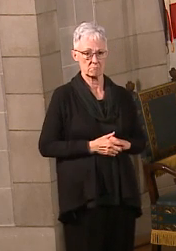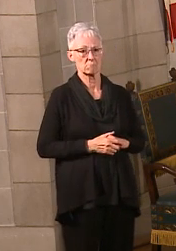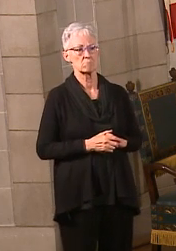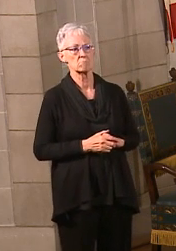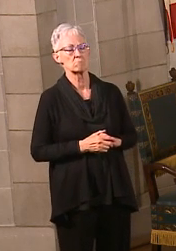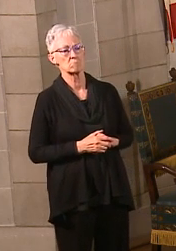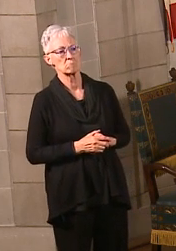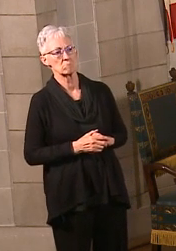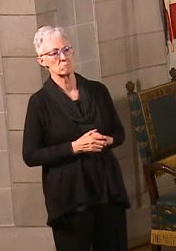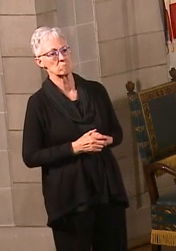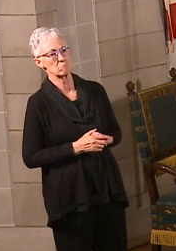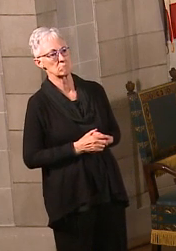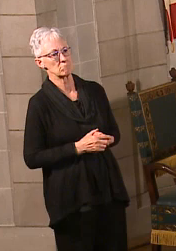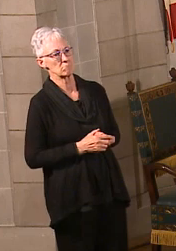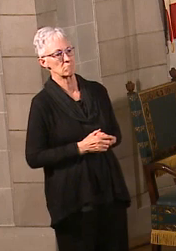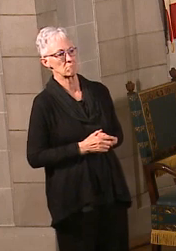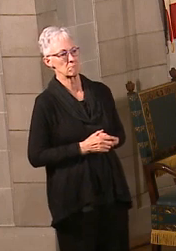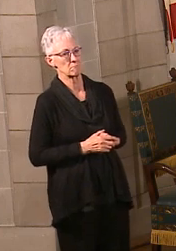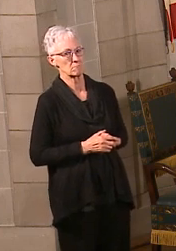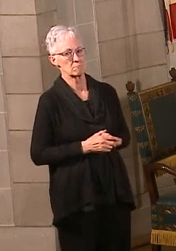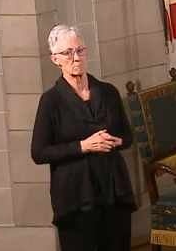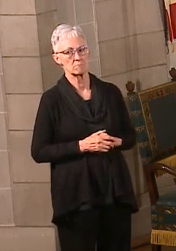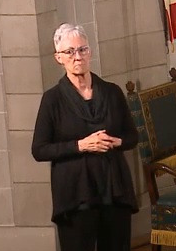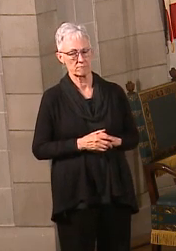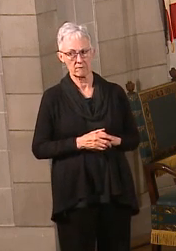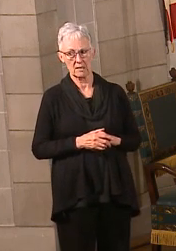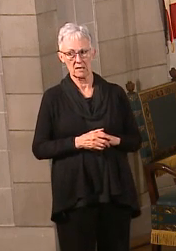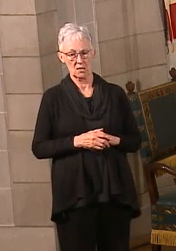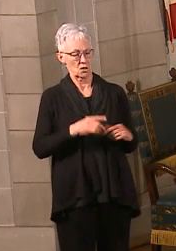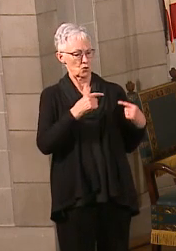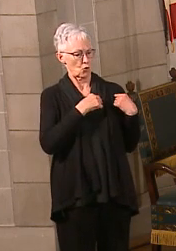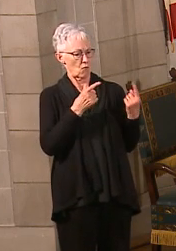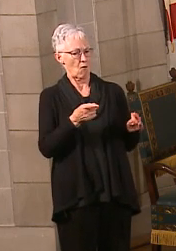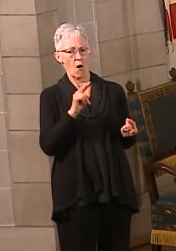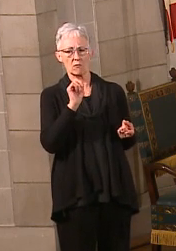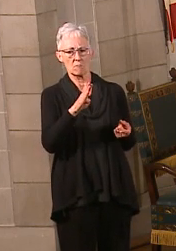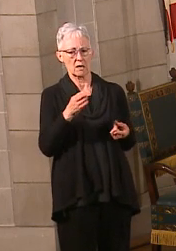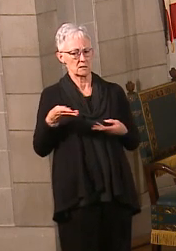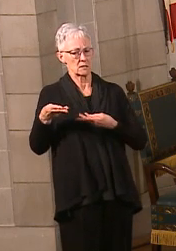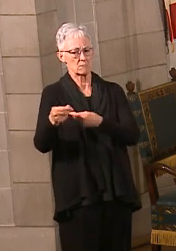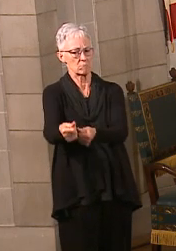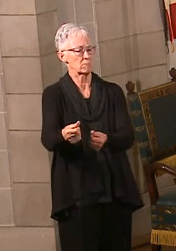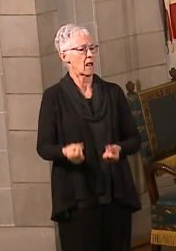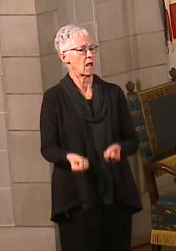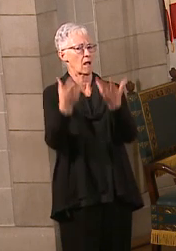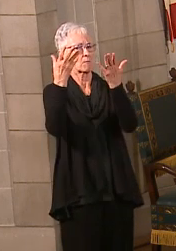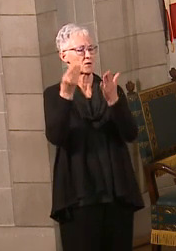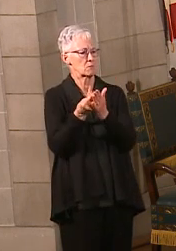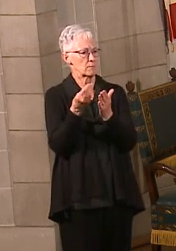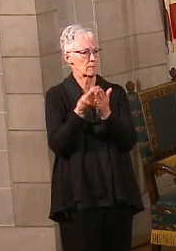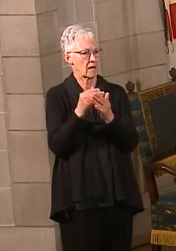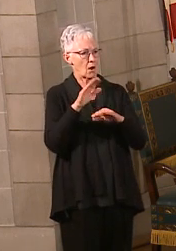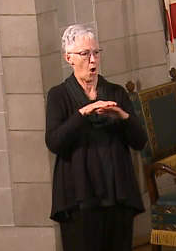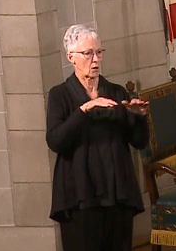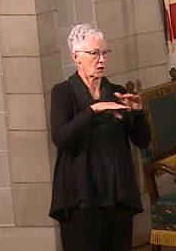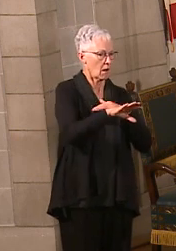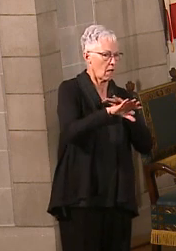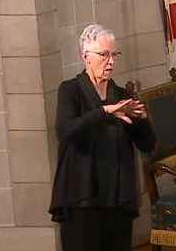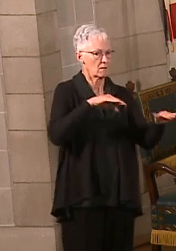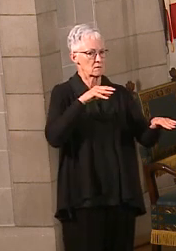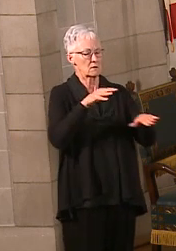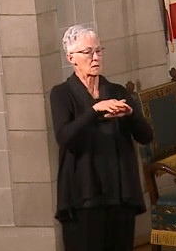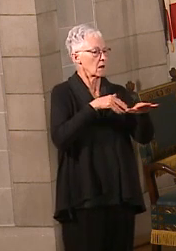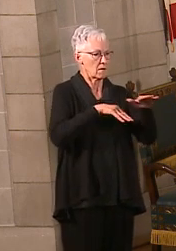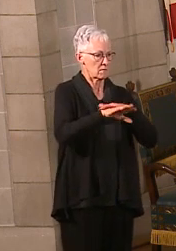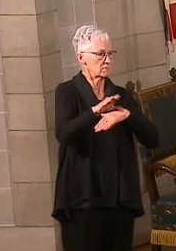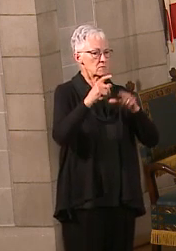much has Nebraska spent so far on PPE and ventilators? And the next question is just about the response letter